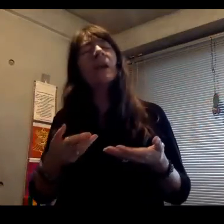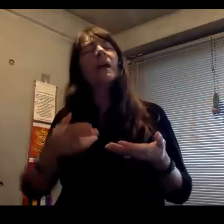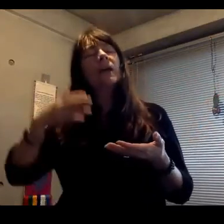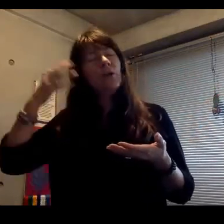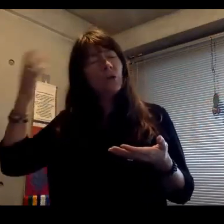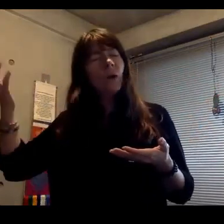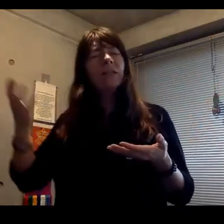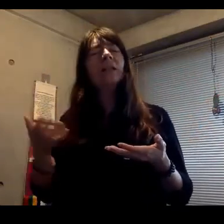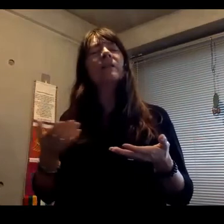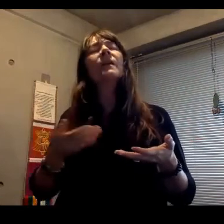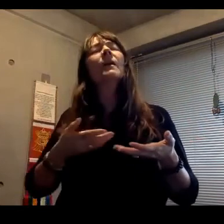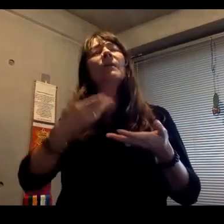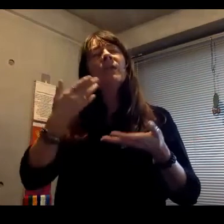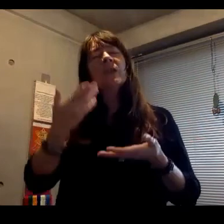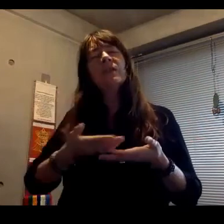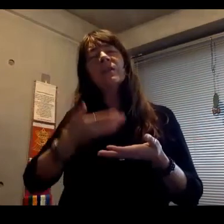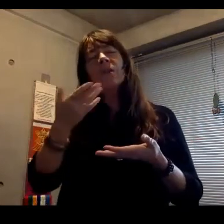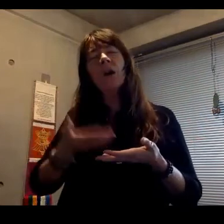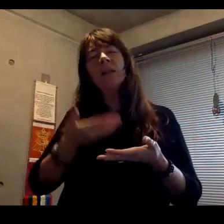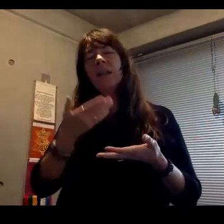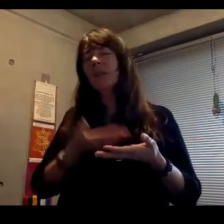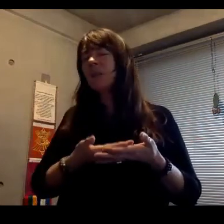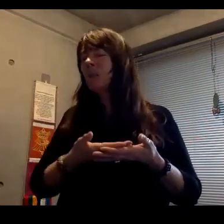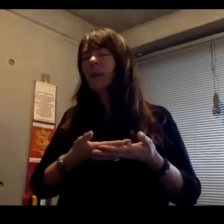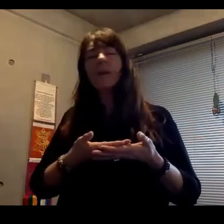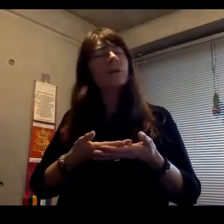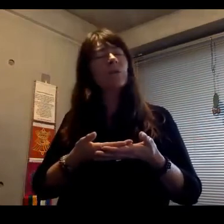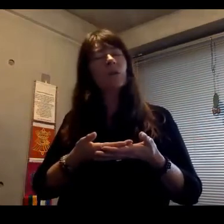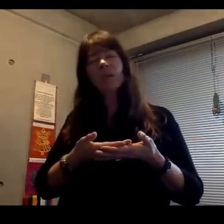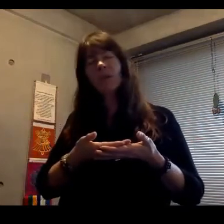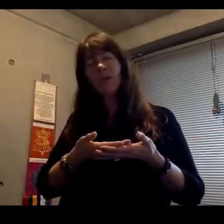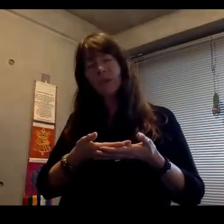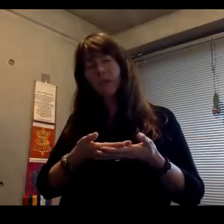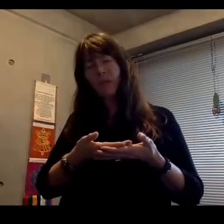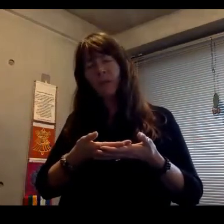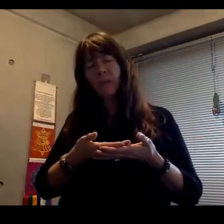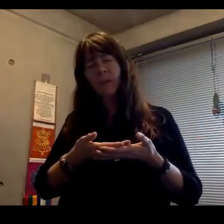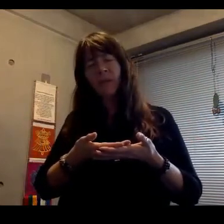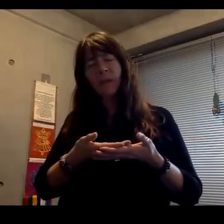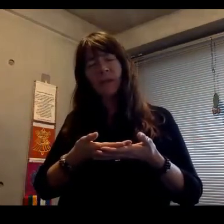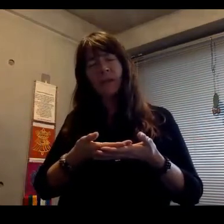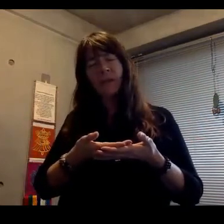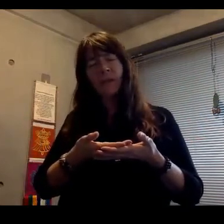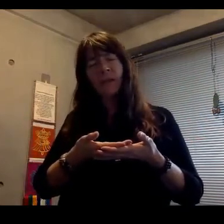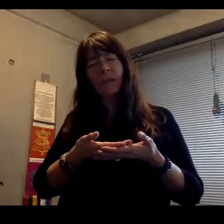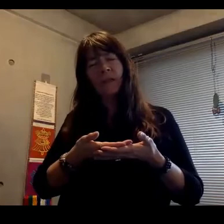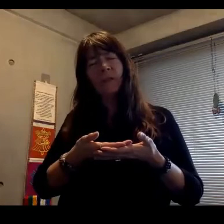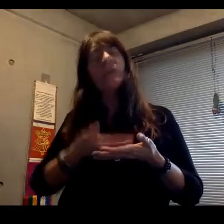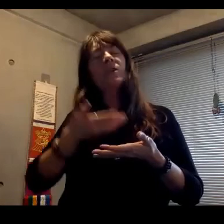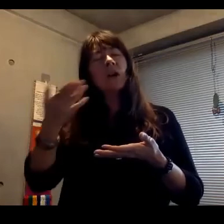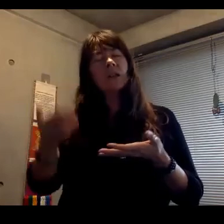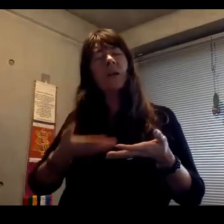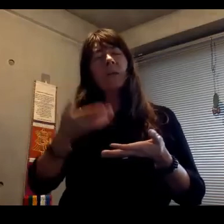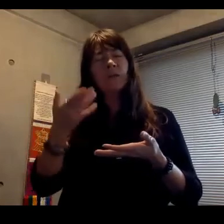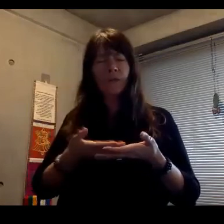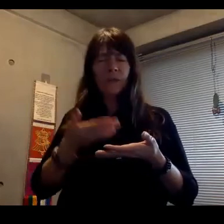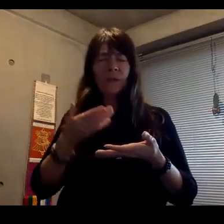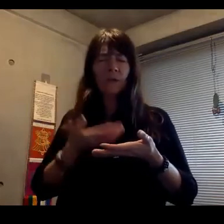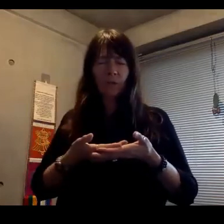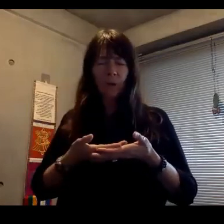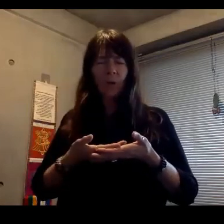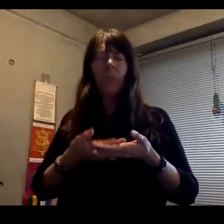things and new ideas, but this is not the experience for the majority of humans. Mm-hmm. They did not come